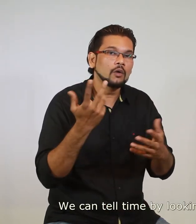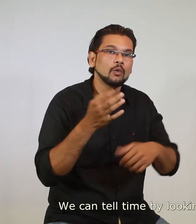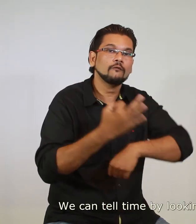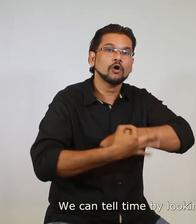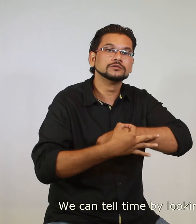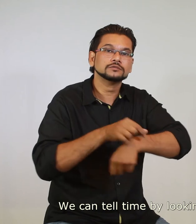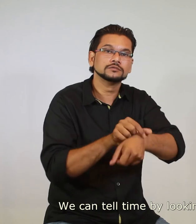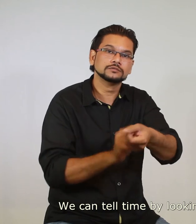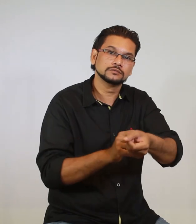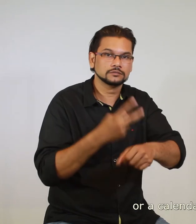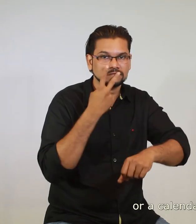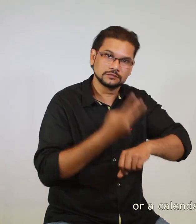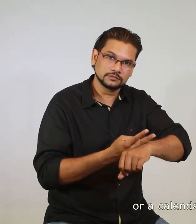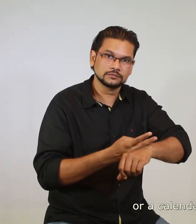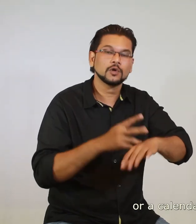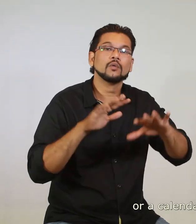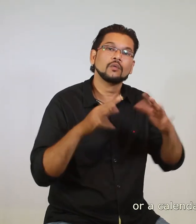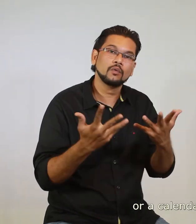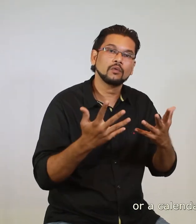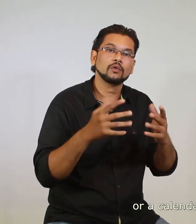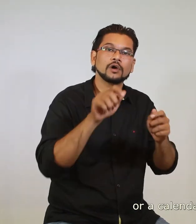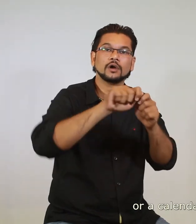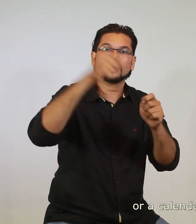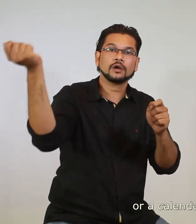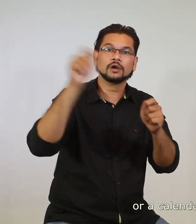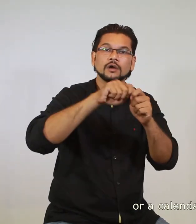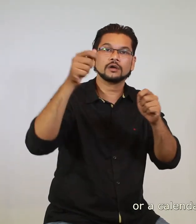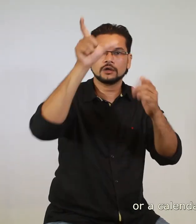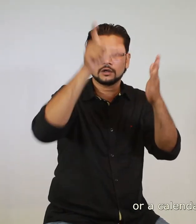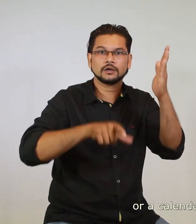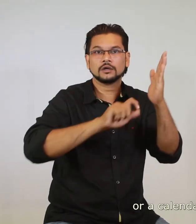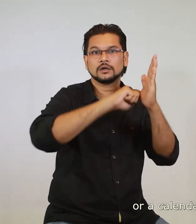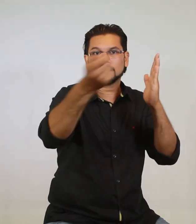We can tell time by looking at our own watch or a calendar.